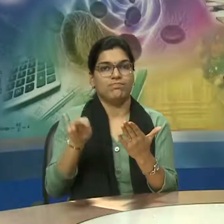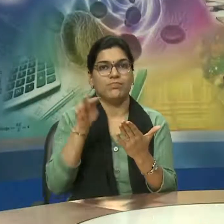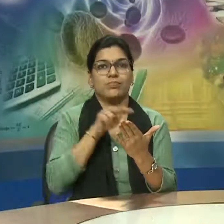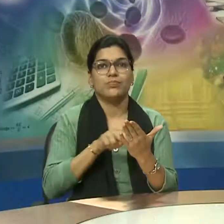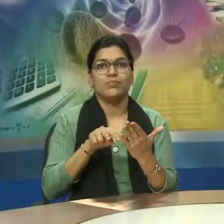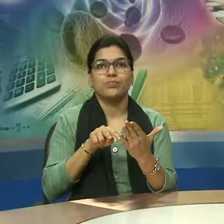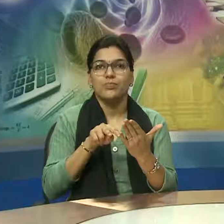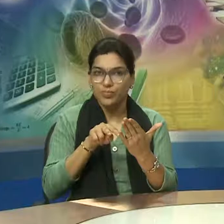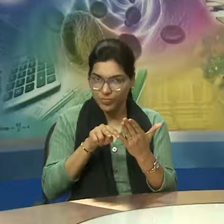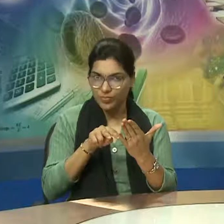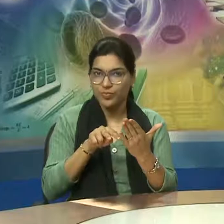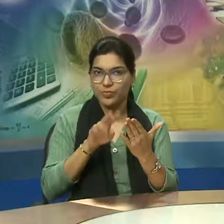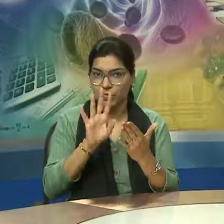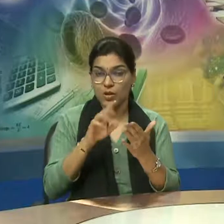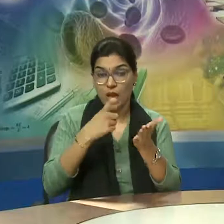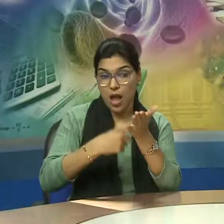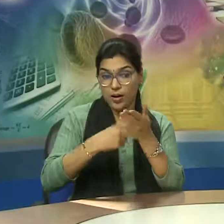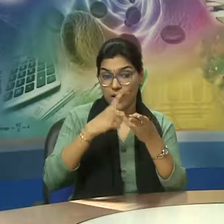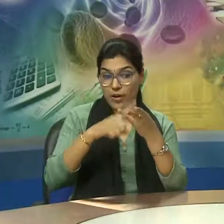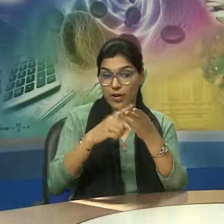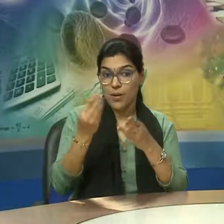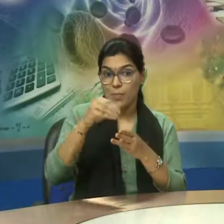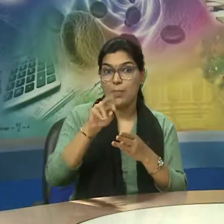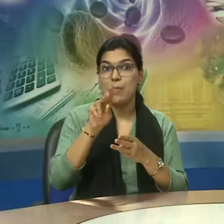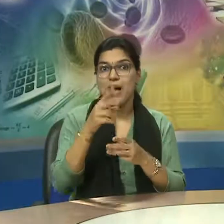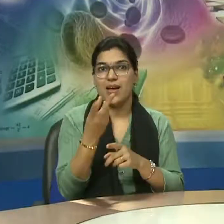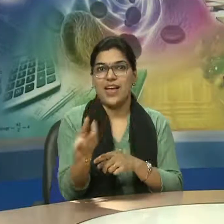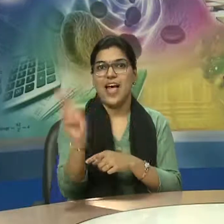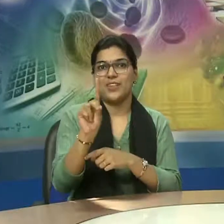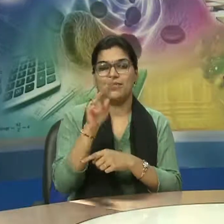prefix in a sentence.